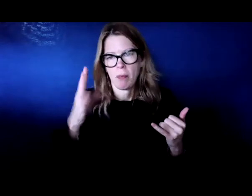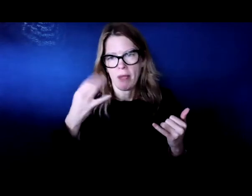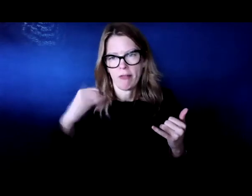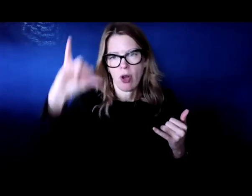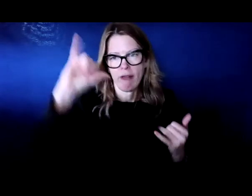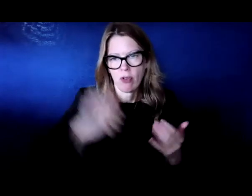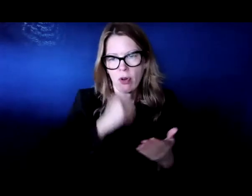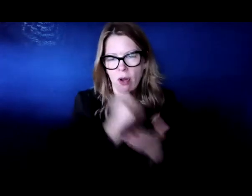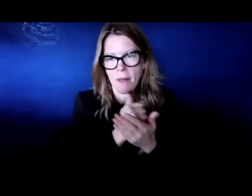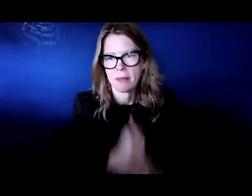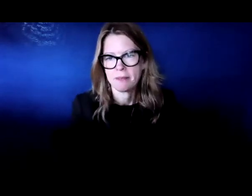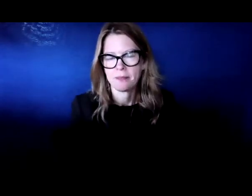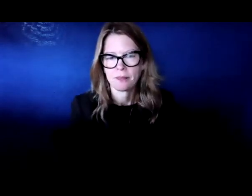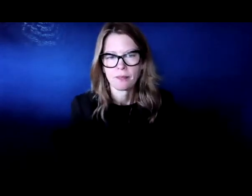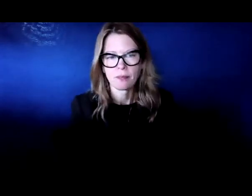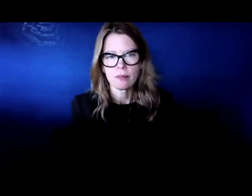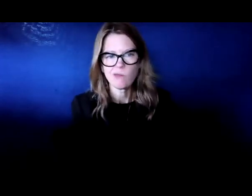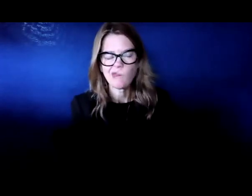Amen.